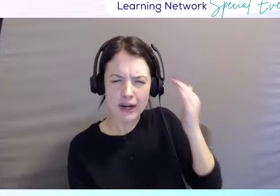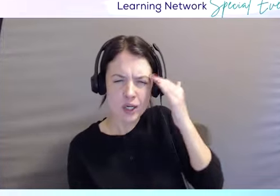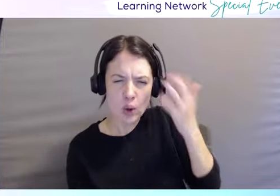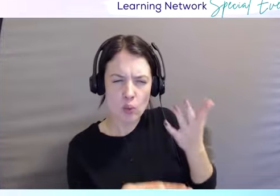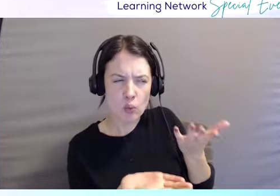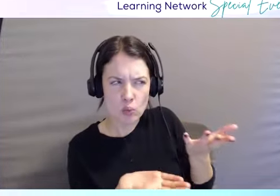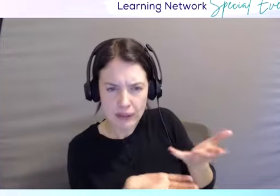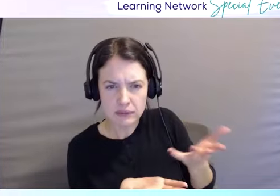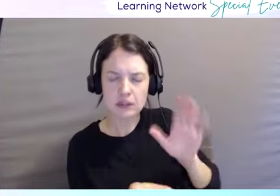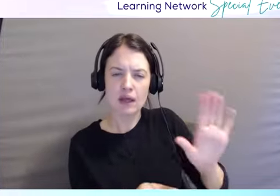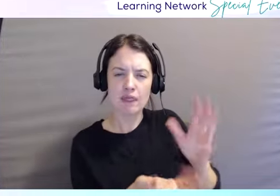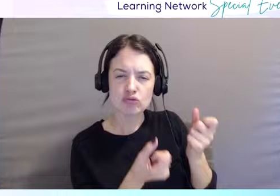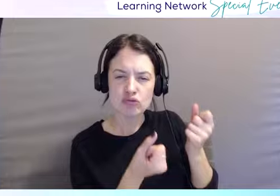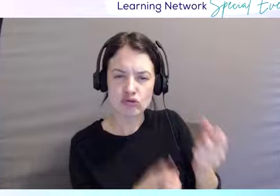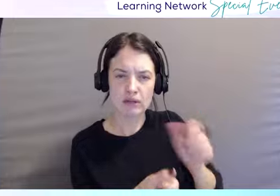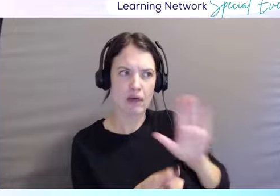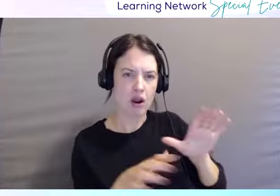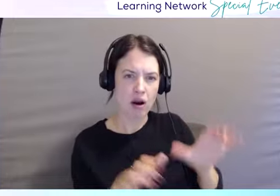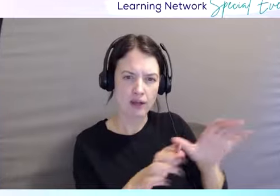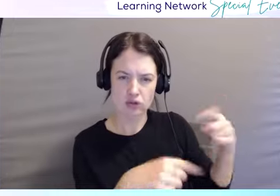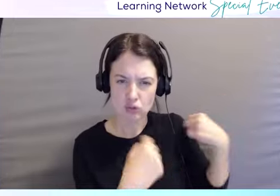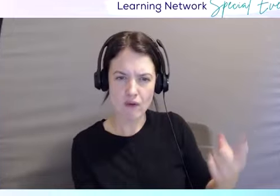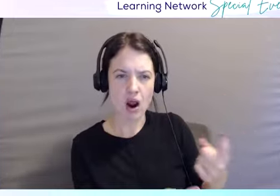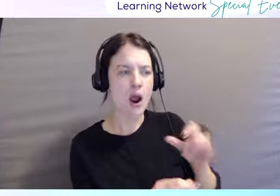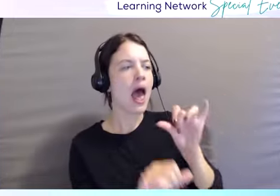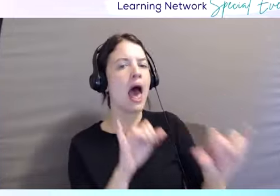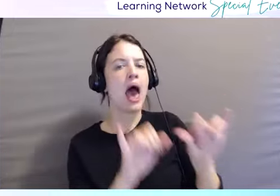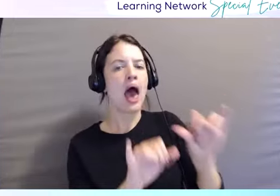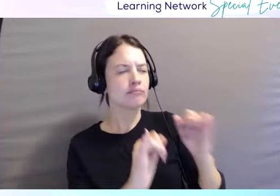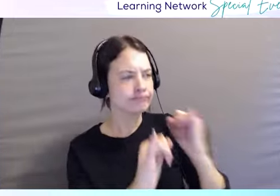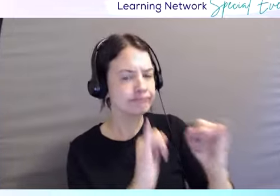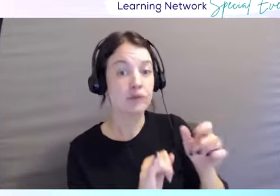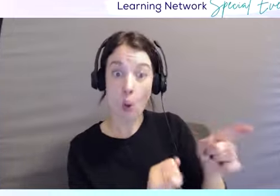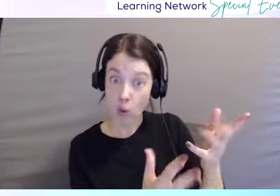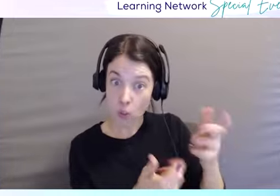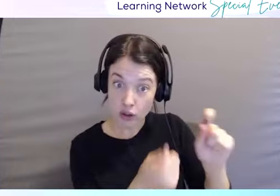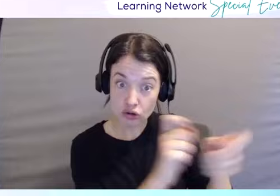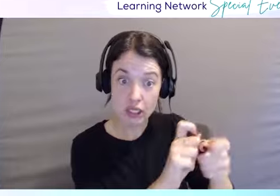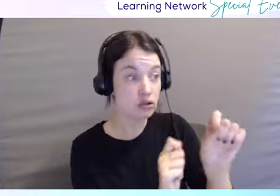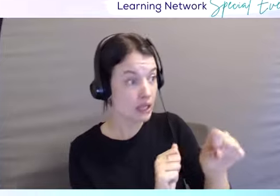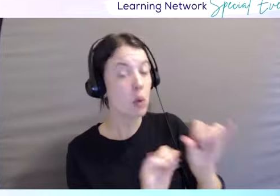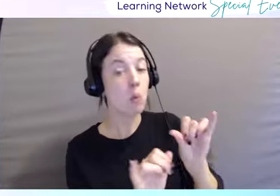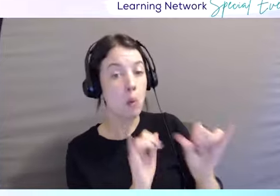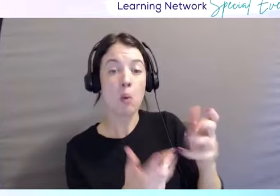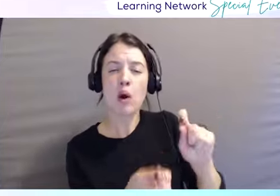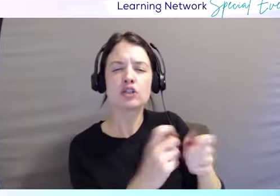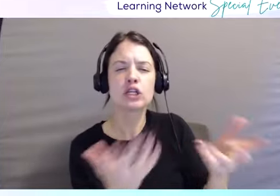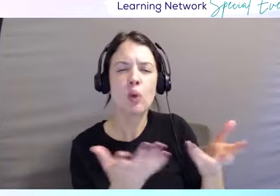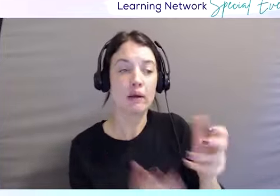and actions have already indicated in terms of wanting to change either their substance use or their situation around